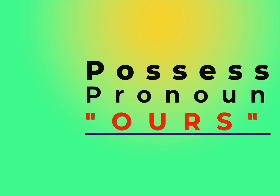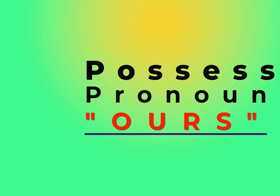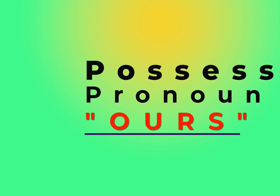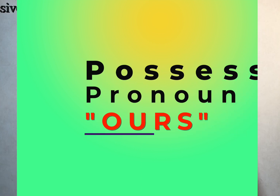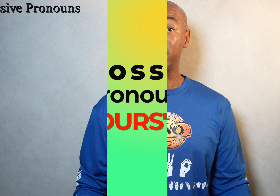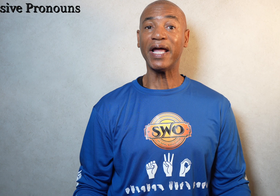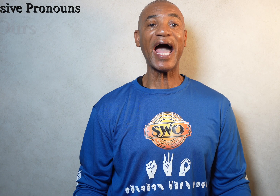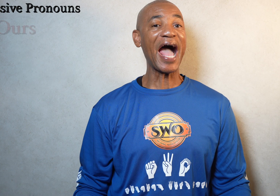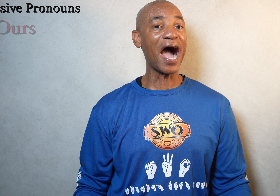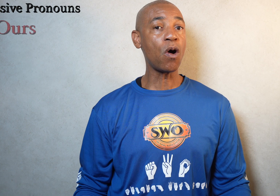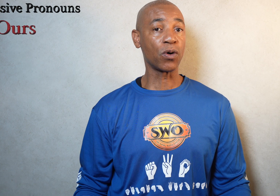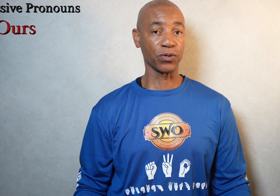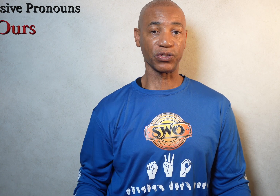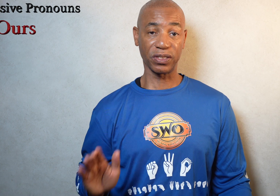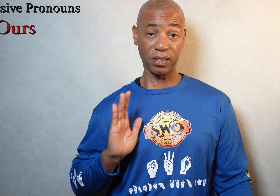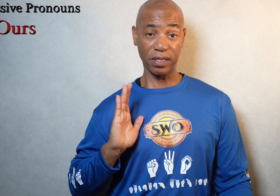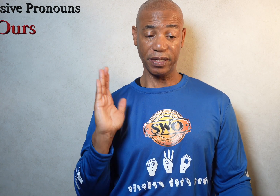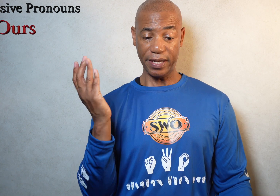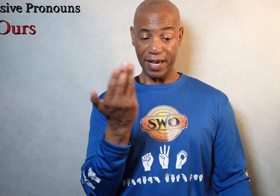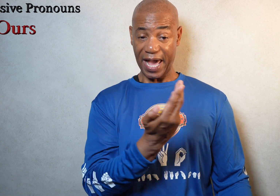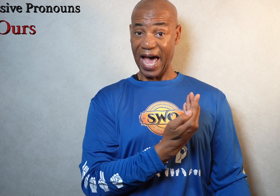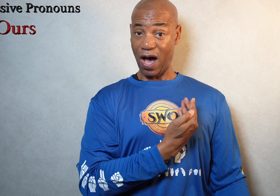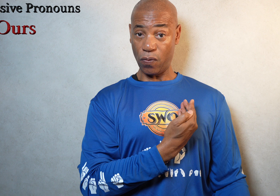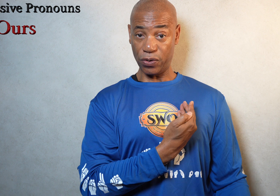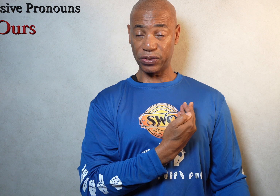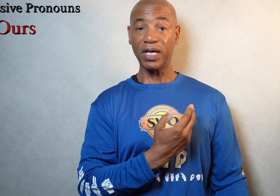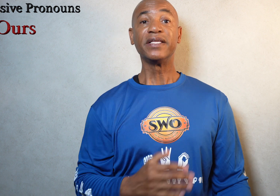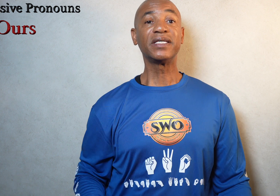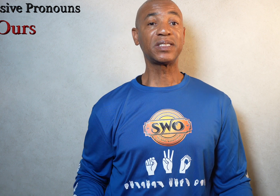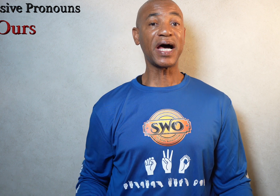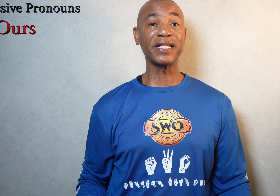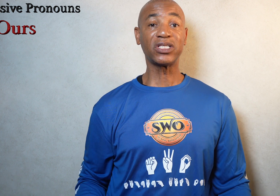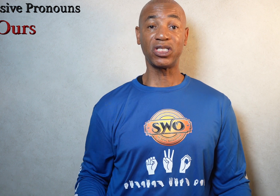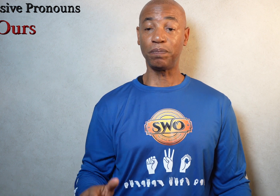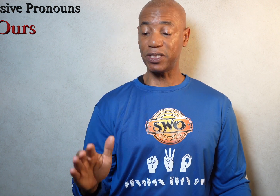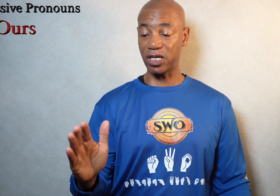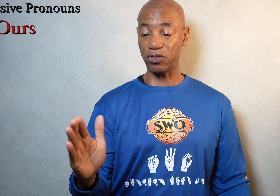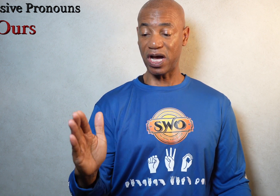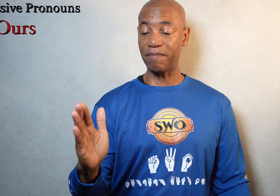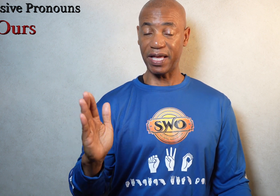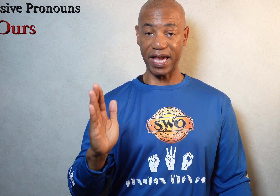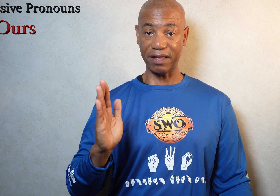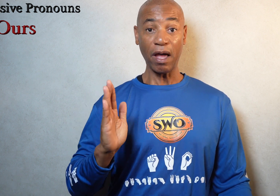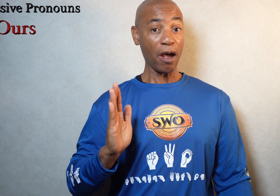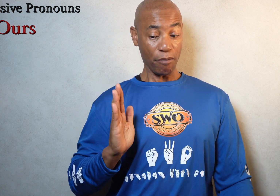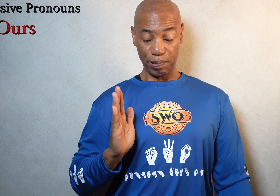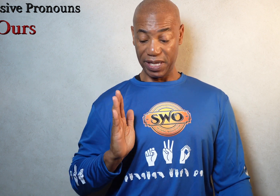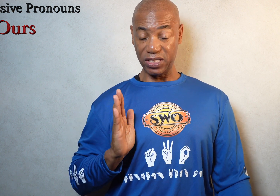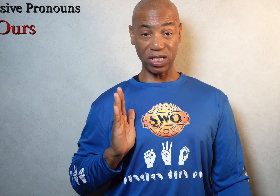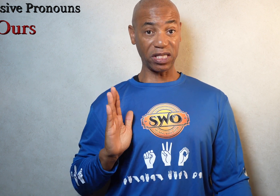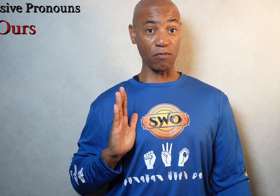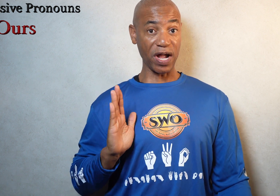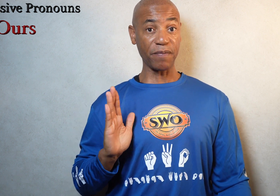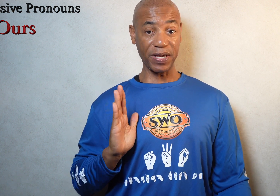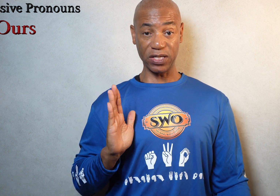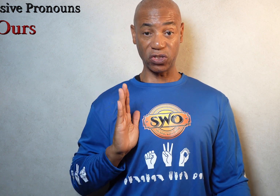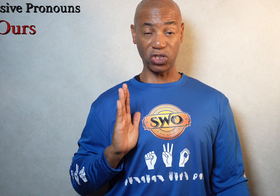Possessive pronouns, ours. Ours. To sign this, simply take your dominant hand, place the thumb right up against the